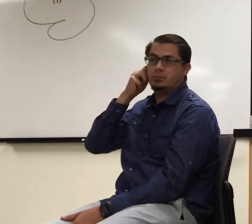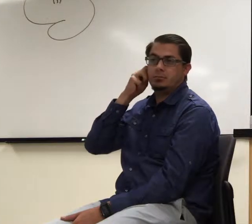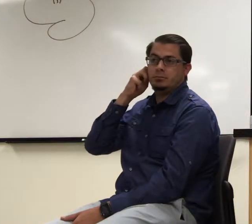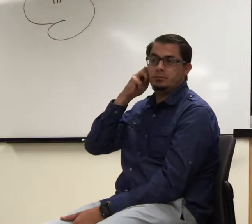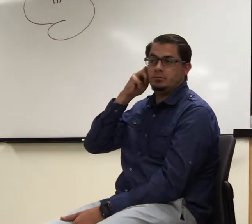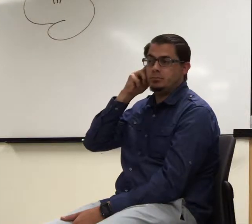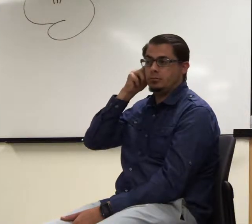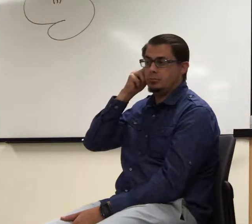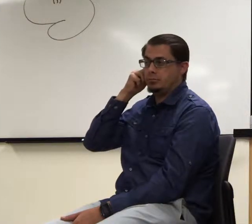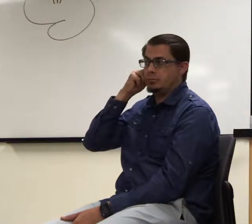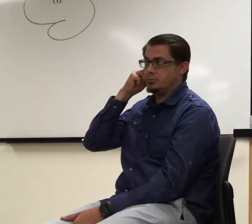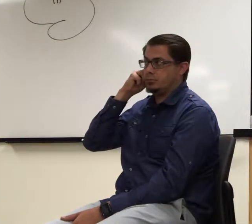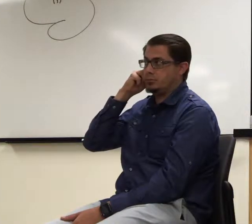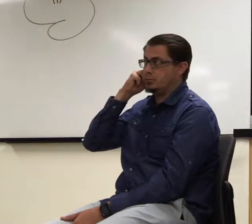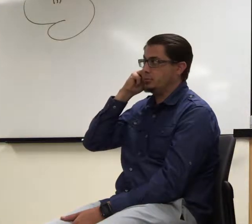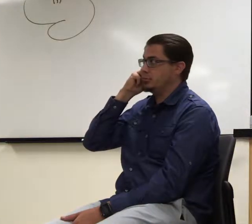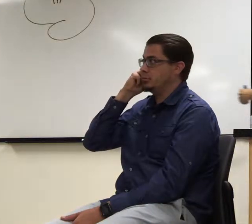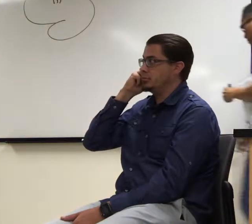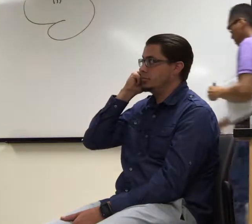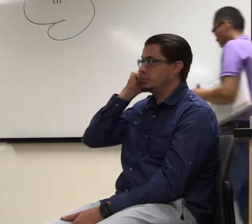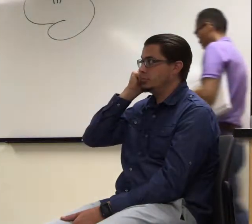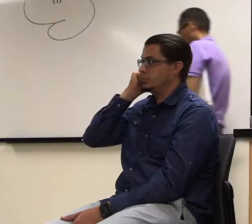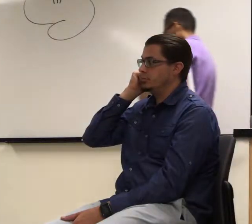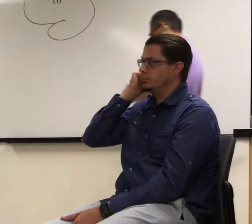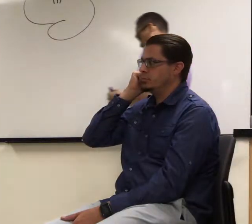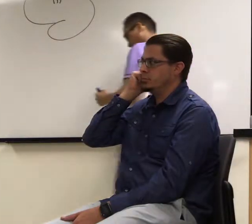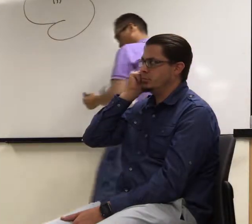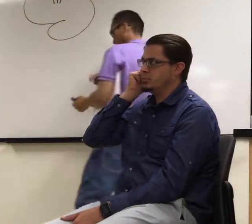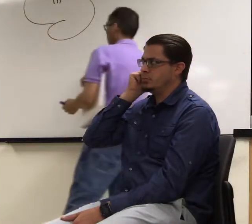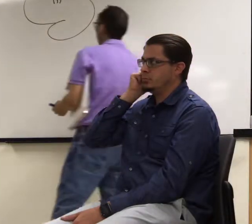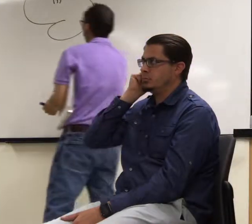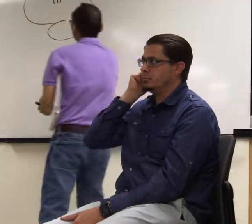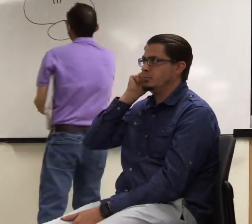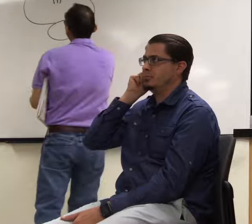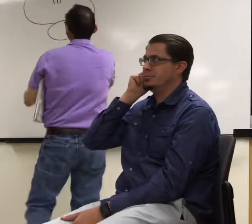Let's look at, well, you tell me.